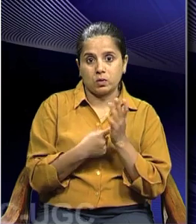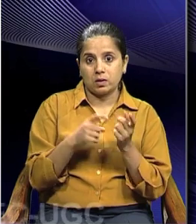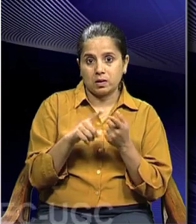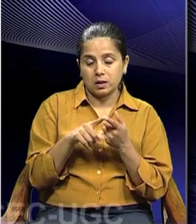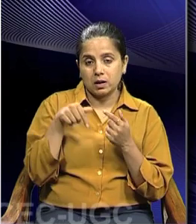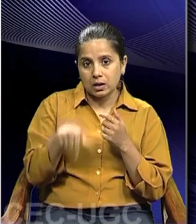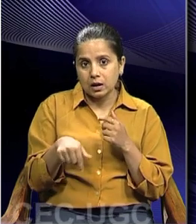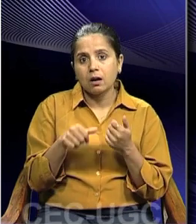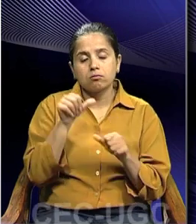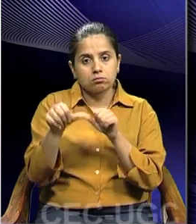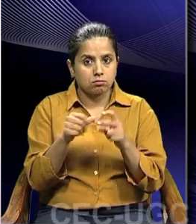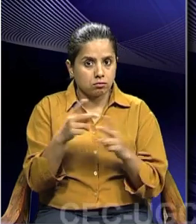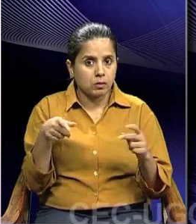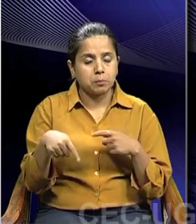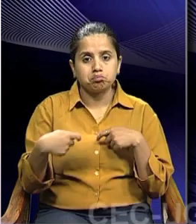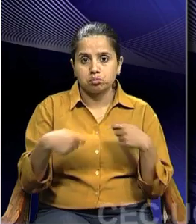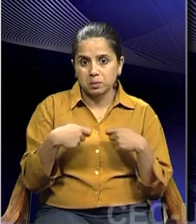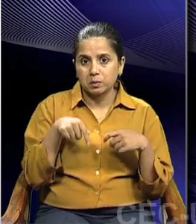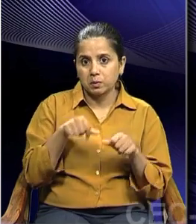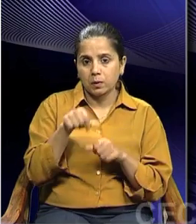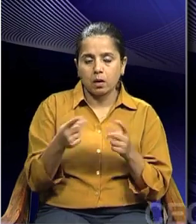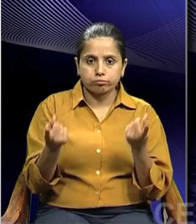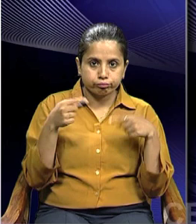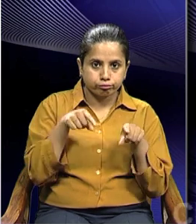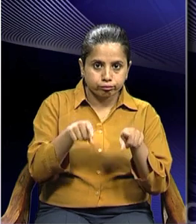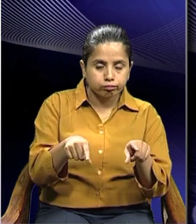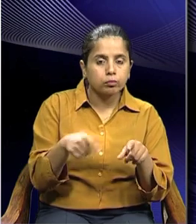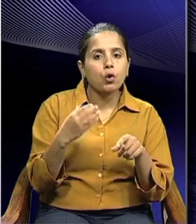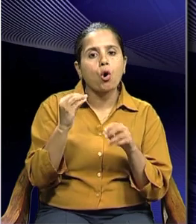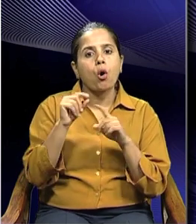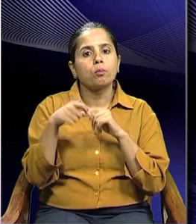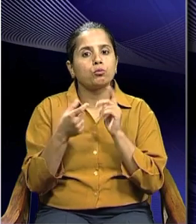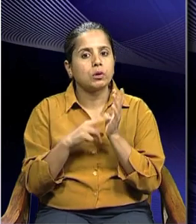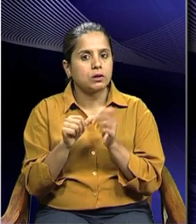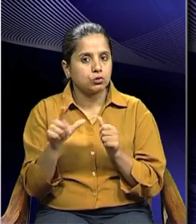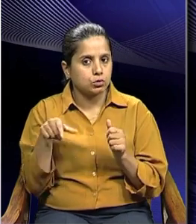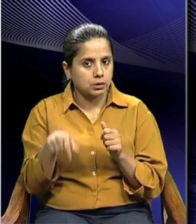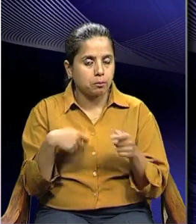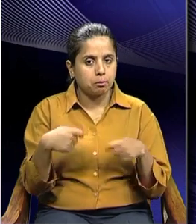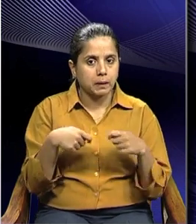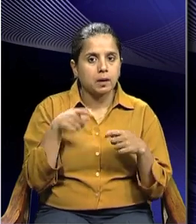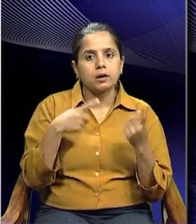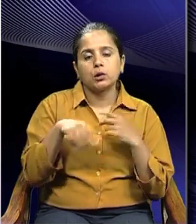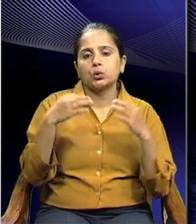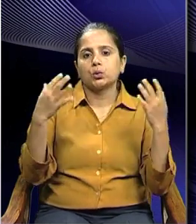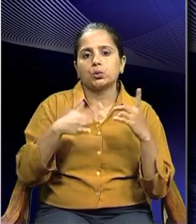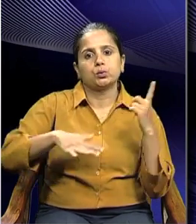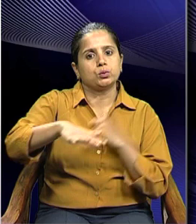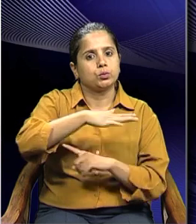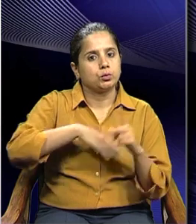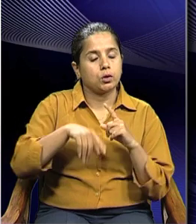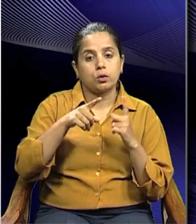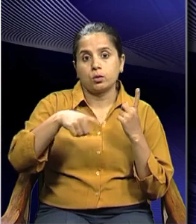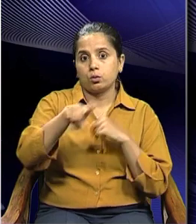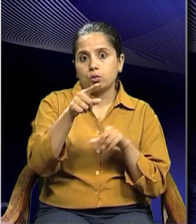business processes, it would lead to alignment of operational aspects of business to the new situation, that you